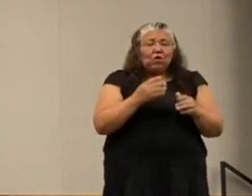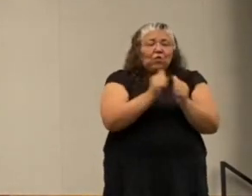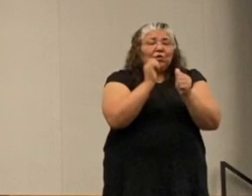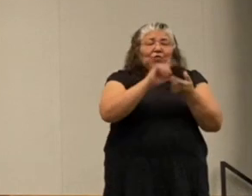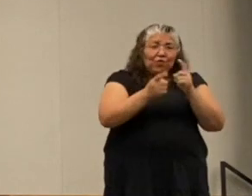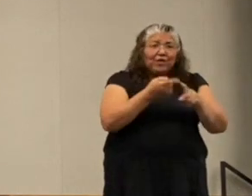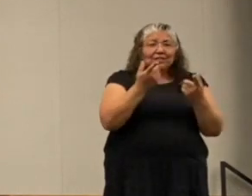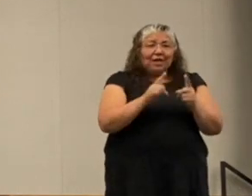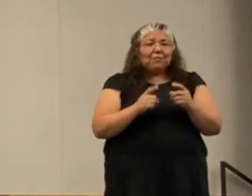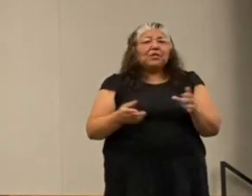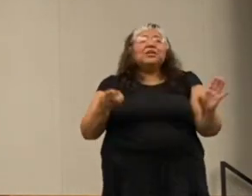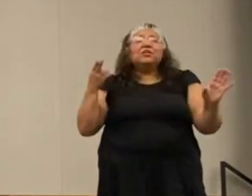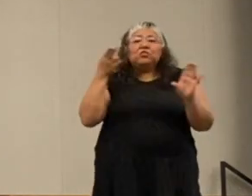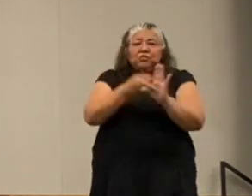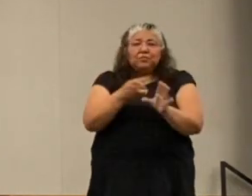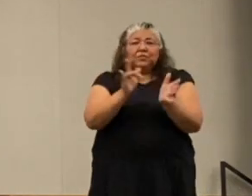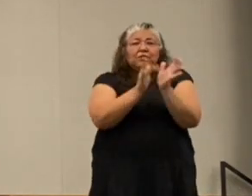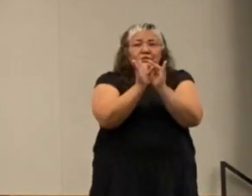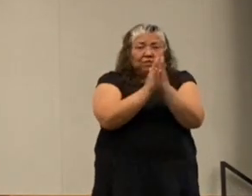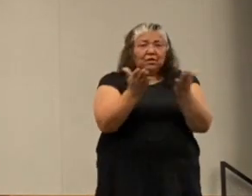and stuff, dive into that.